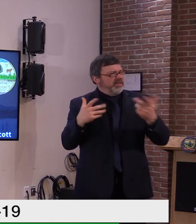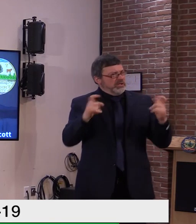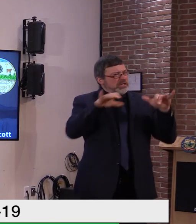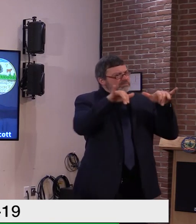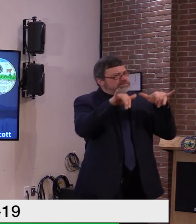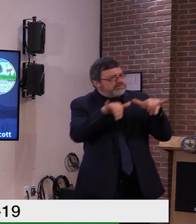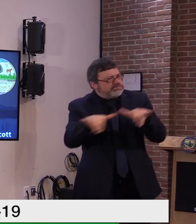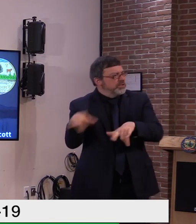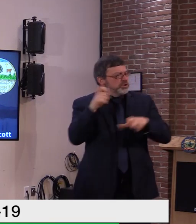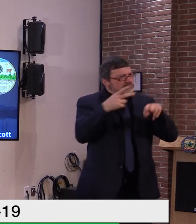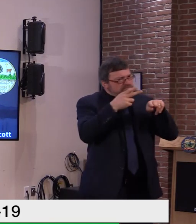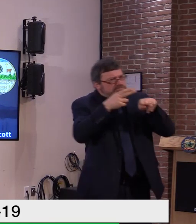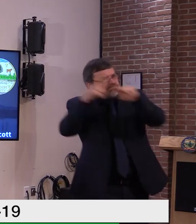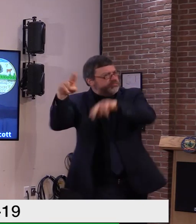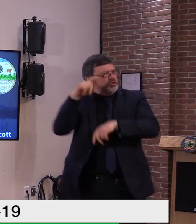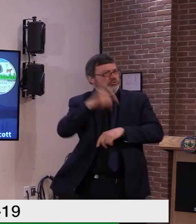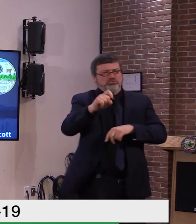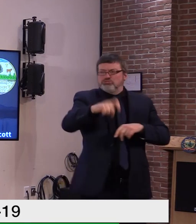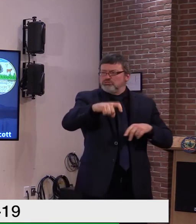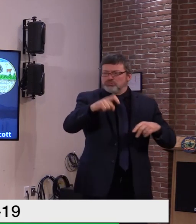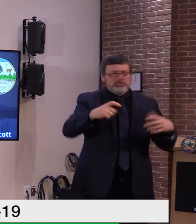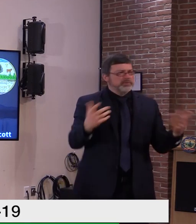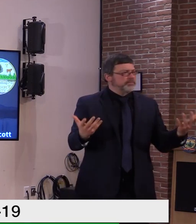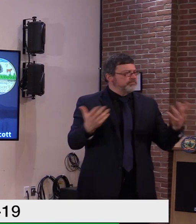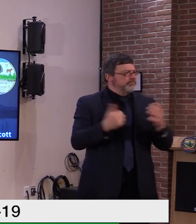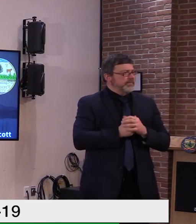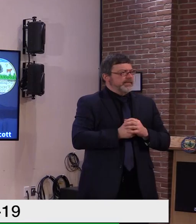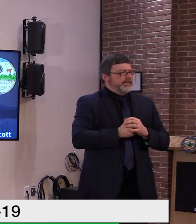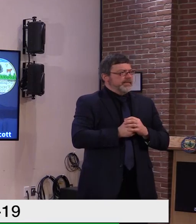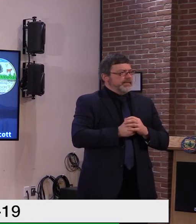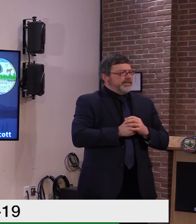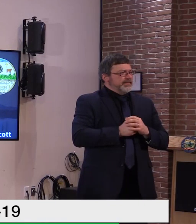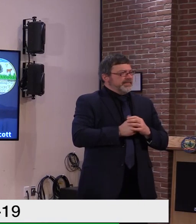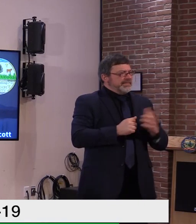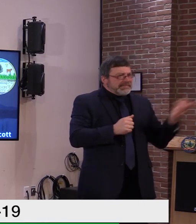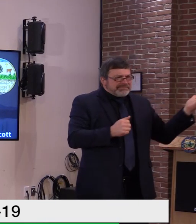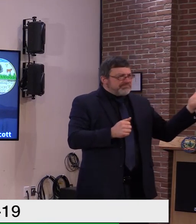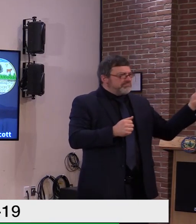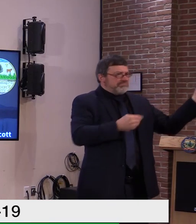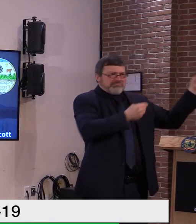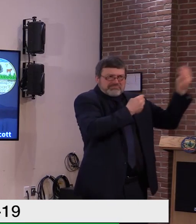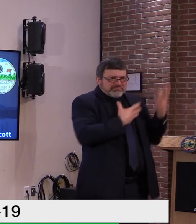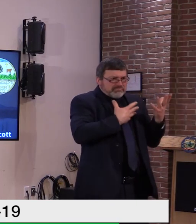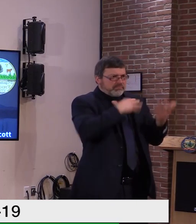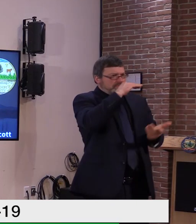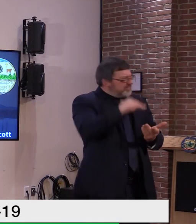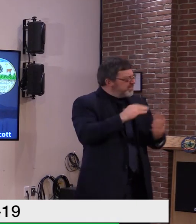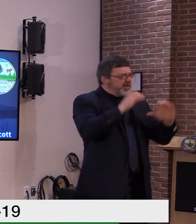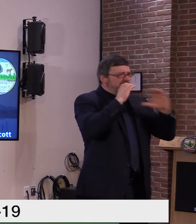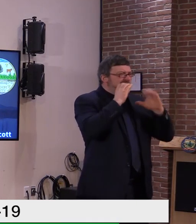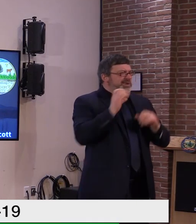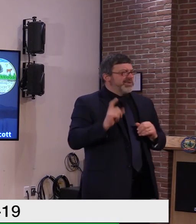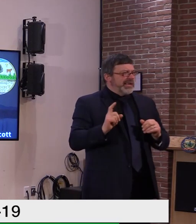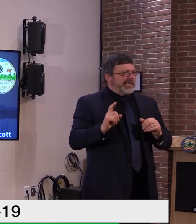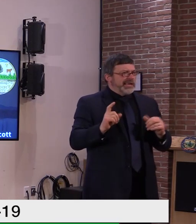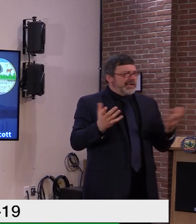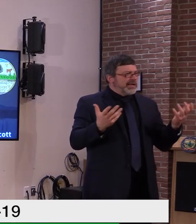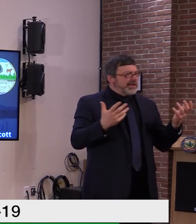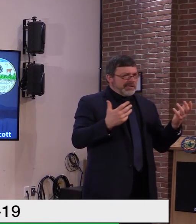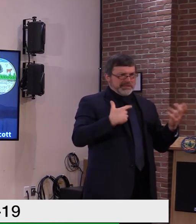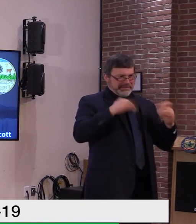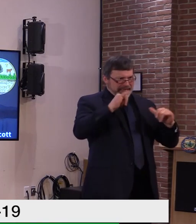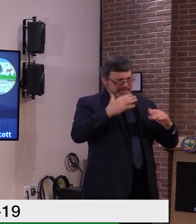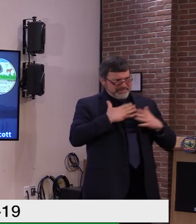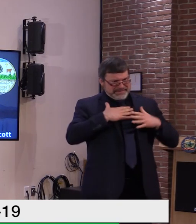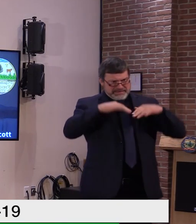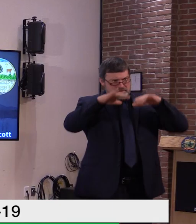that predictability in order to sustain the program in the way that you want to sustain. So we are looking to our federal partners and